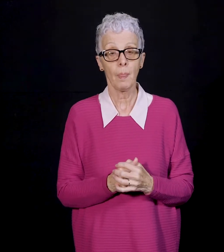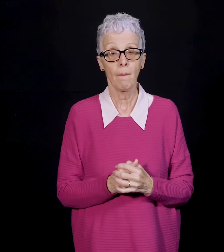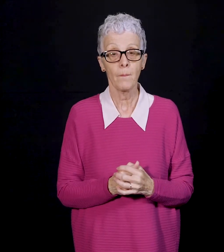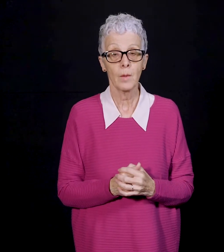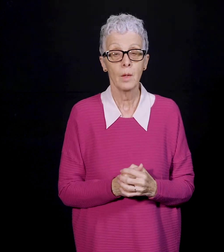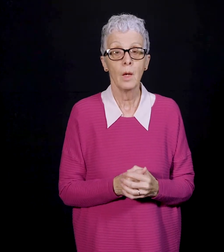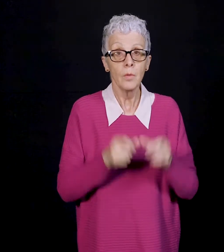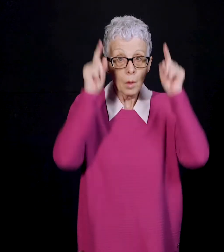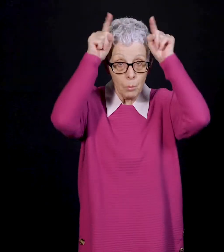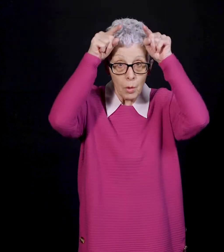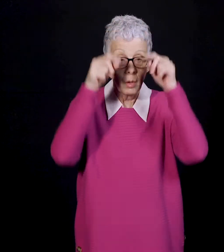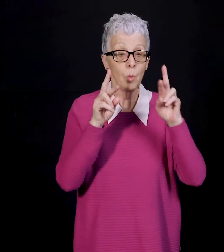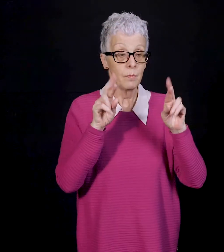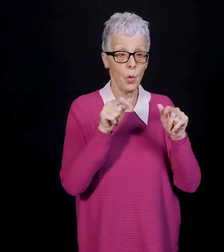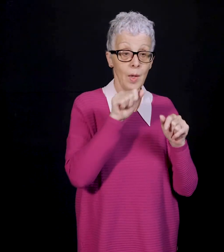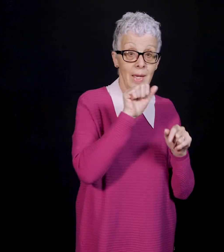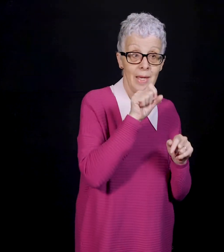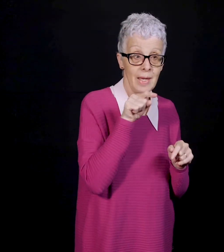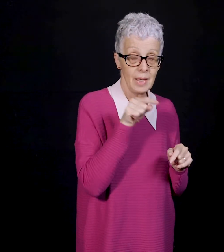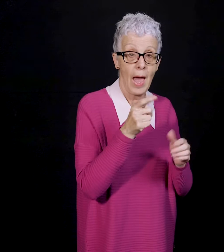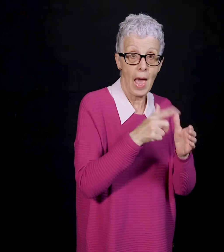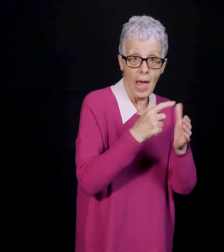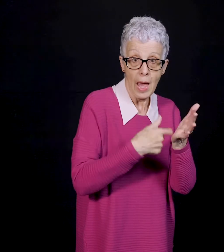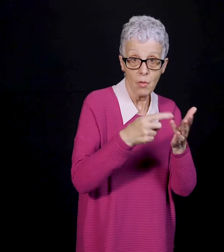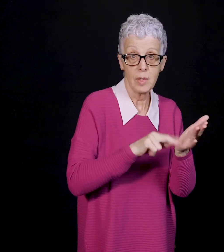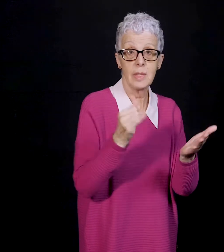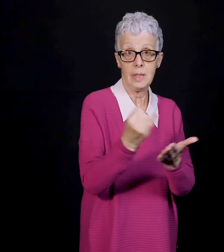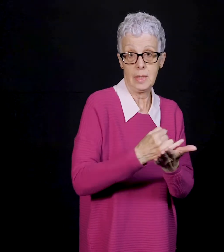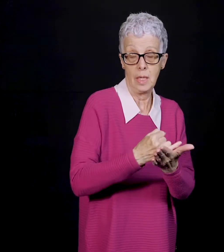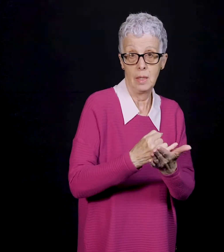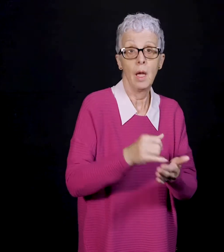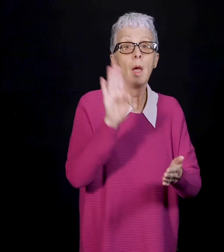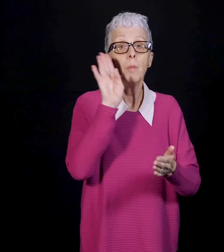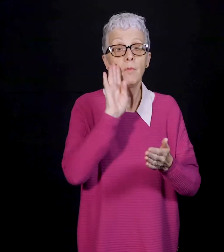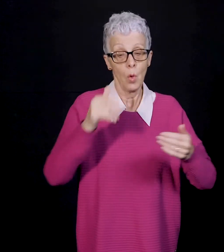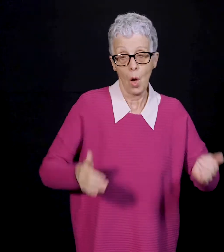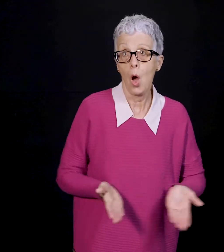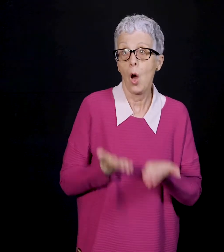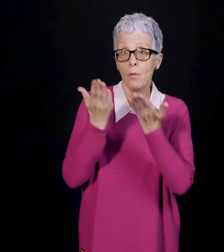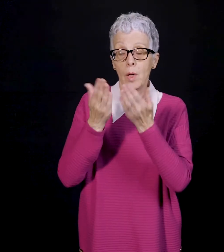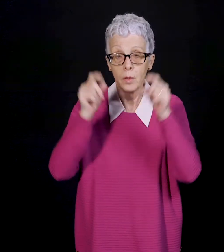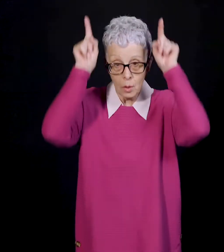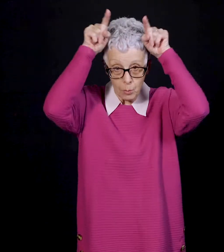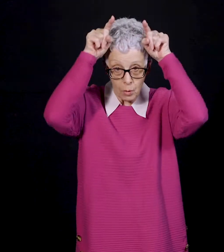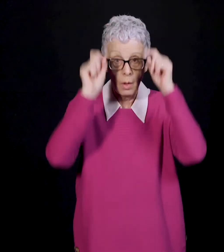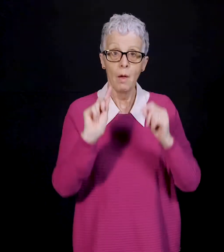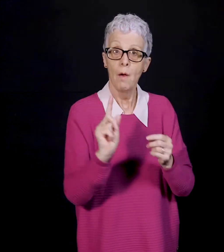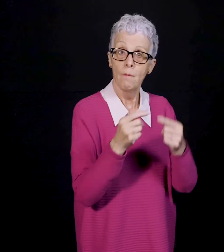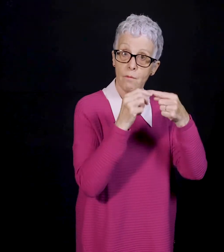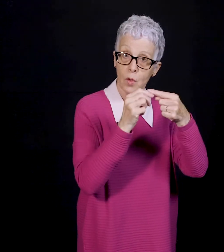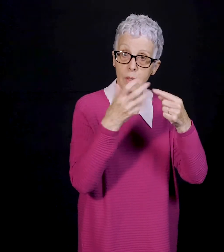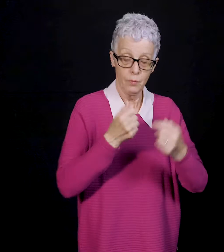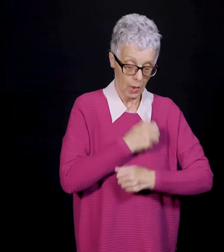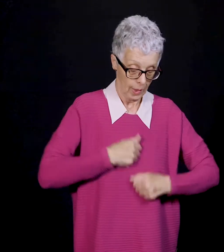The bull was for his own sin offering. But before he offered up that bull, he had to first bathe himself. He had to